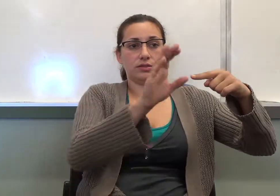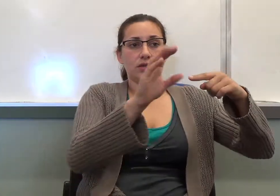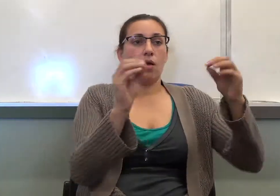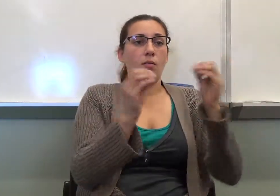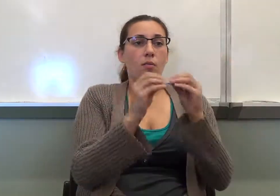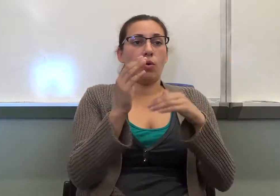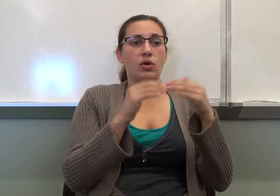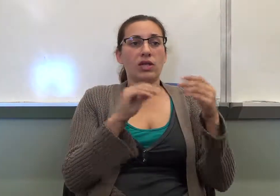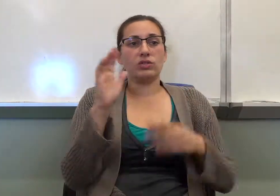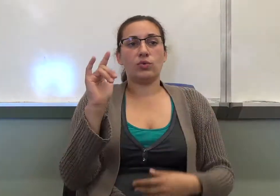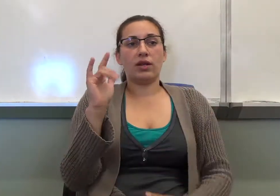That's the